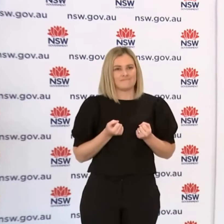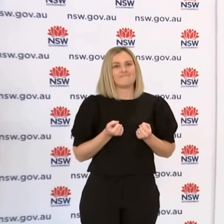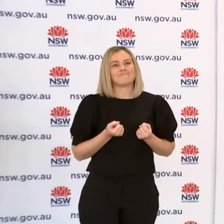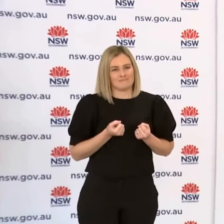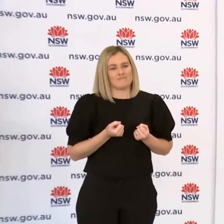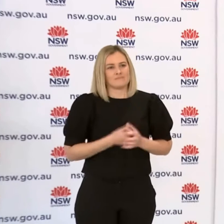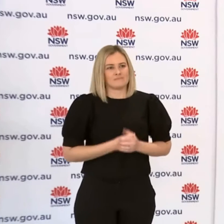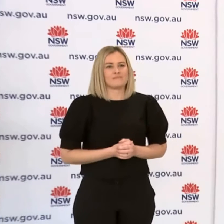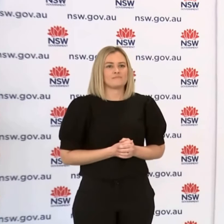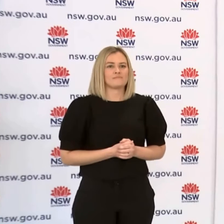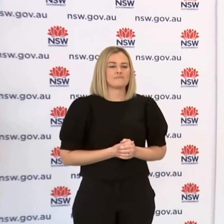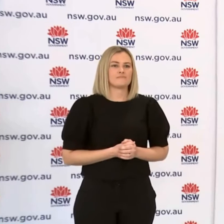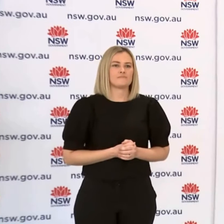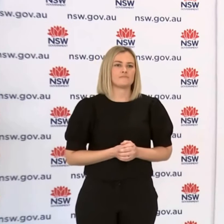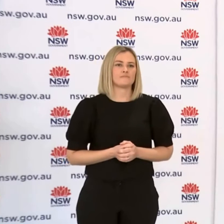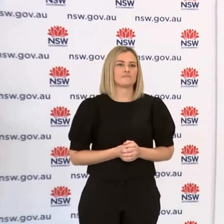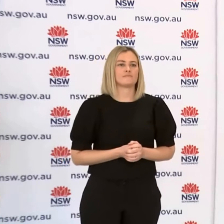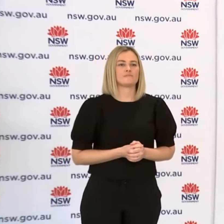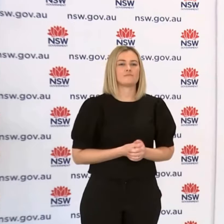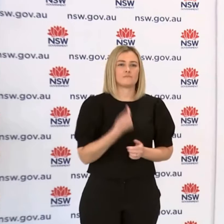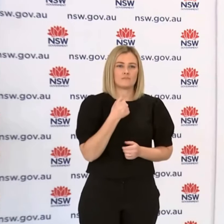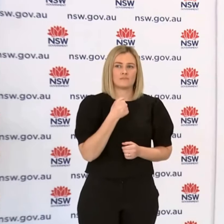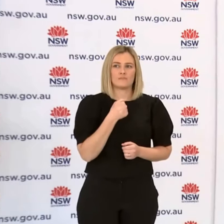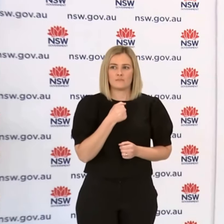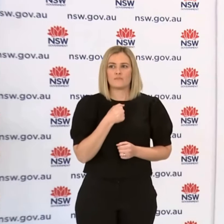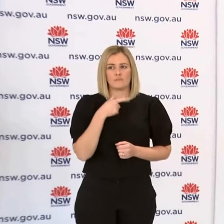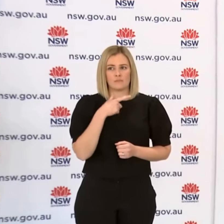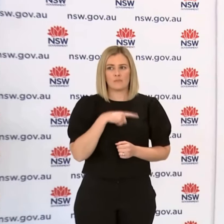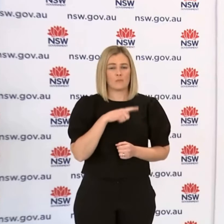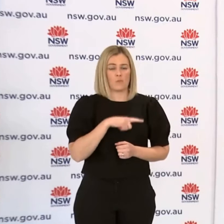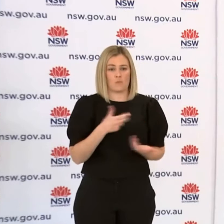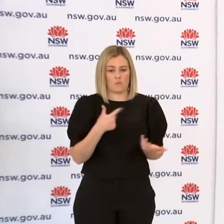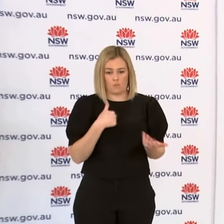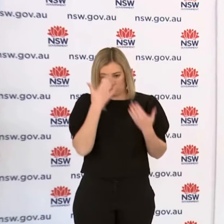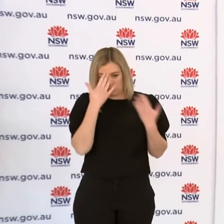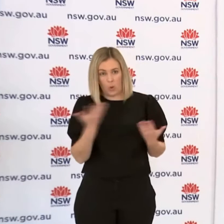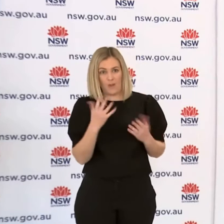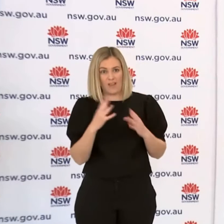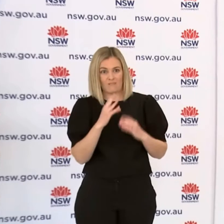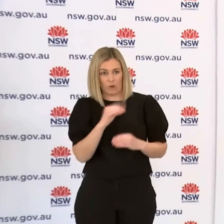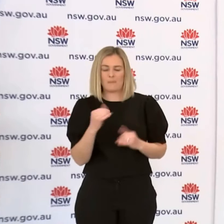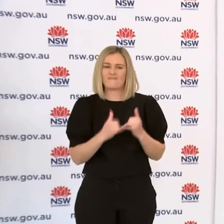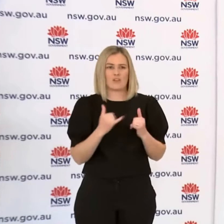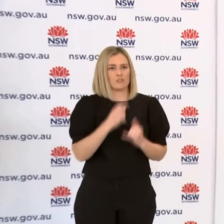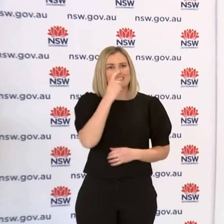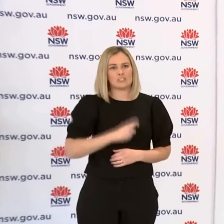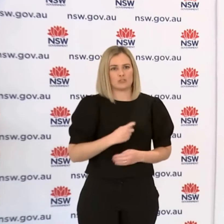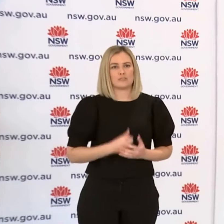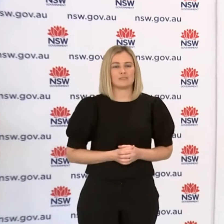for our health staff. That's why I'm saying to the community, you've really got to get serious about staying at home. You